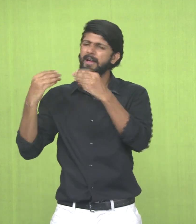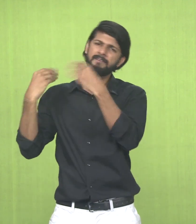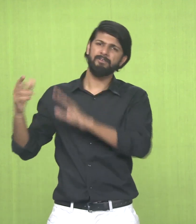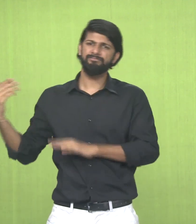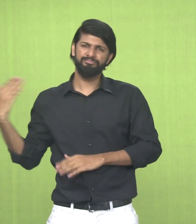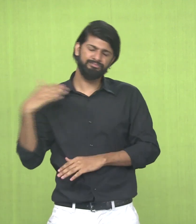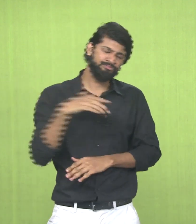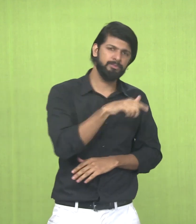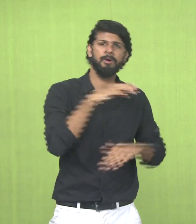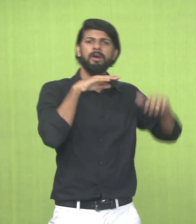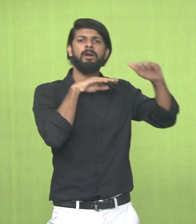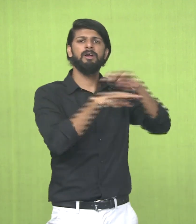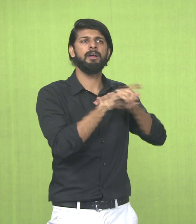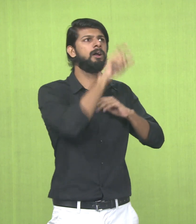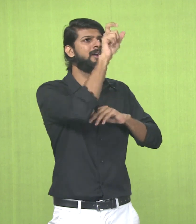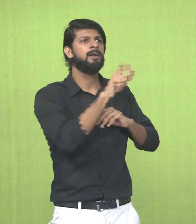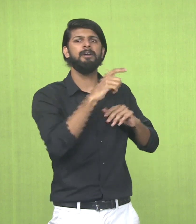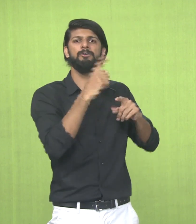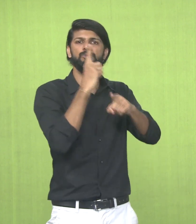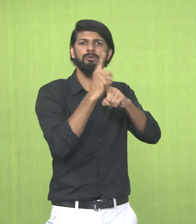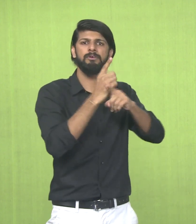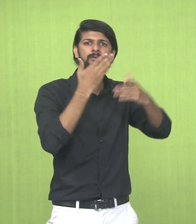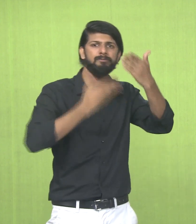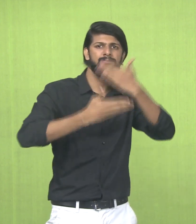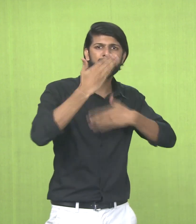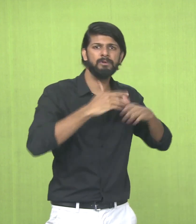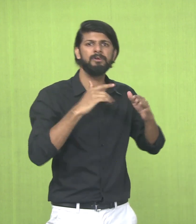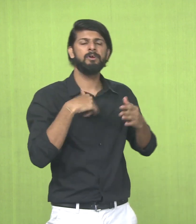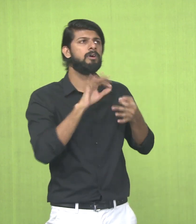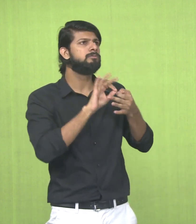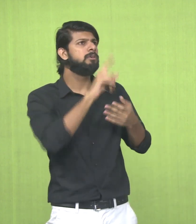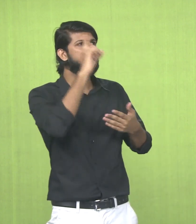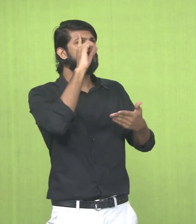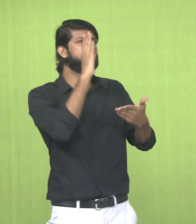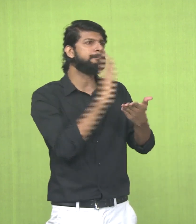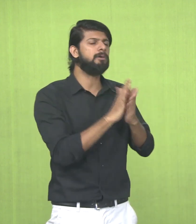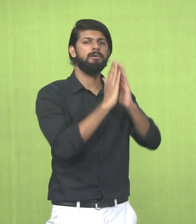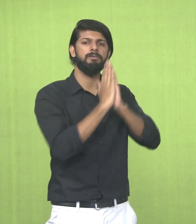people who would leave societal life and take the path and journey of religious enlightenment.